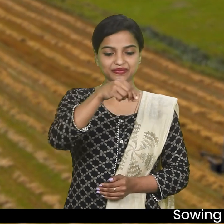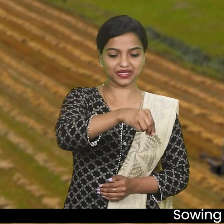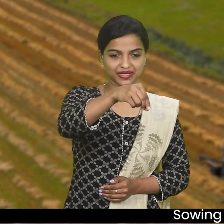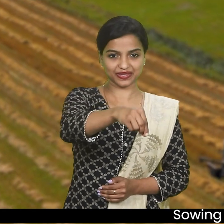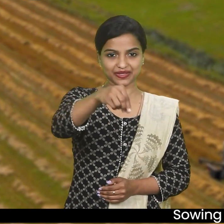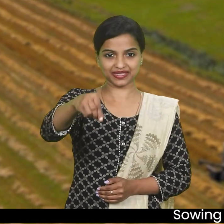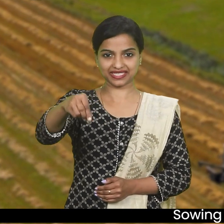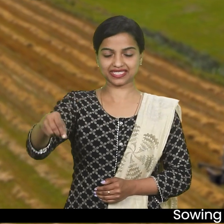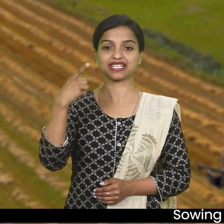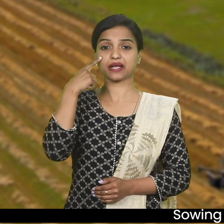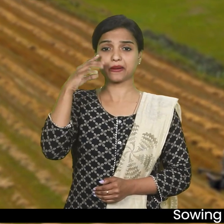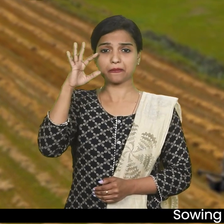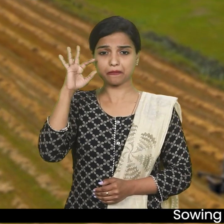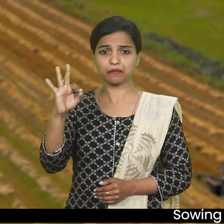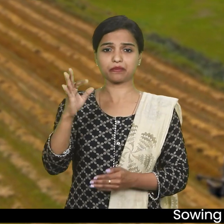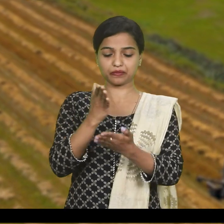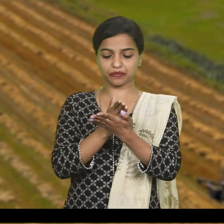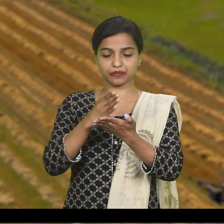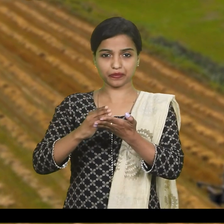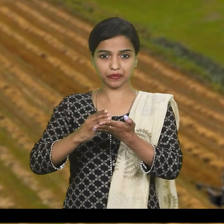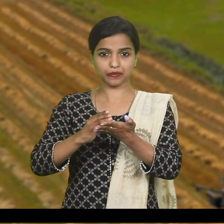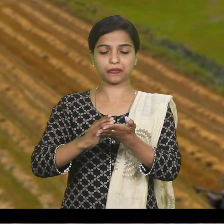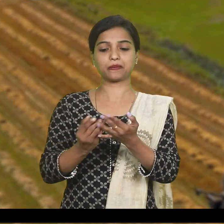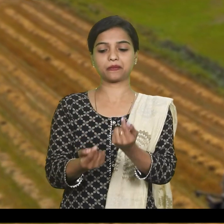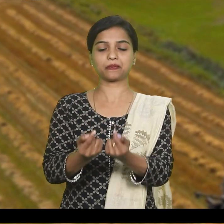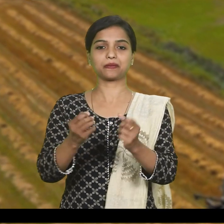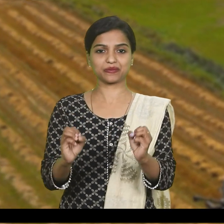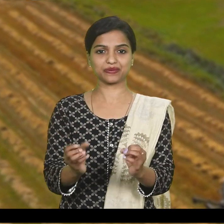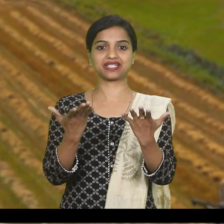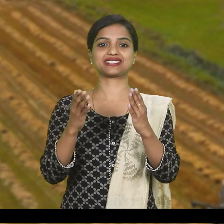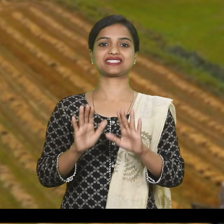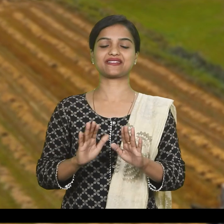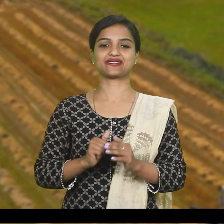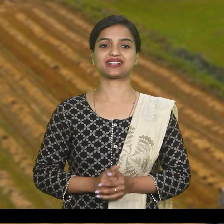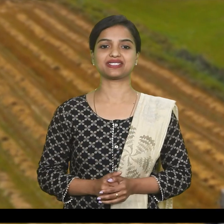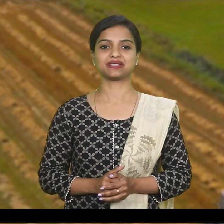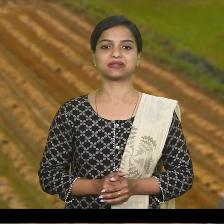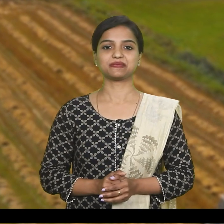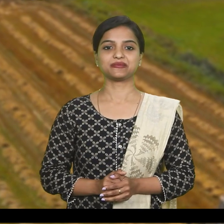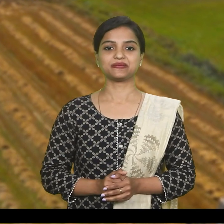Sowing is an important part of the crop production.